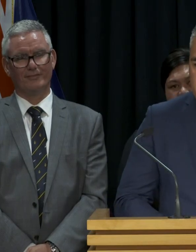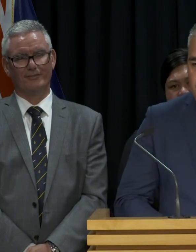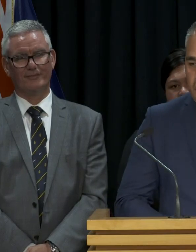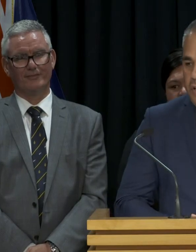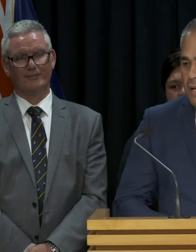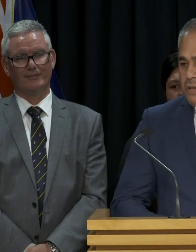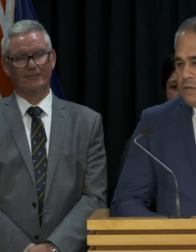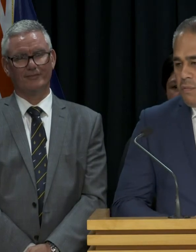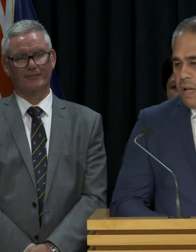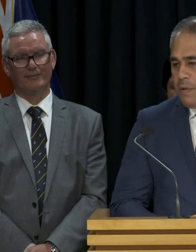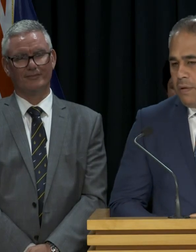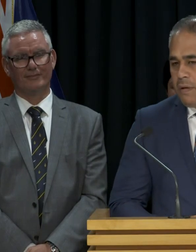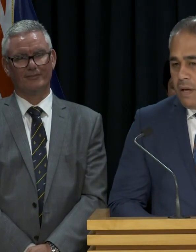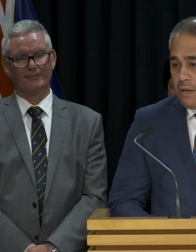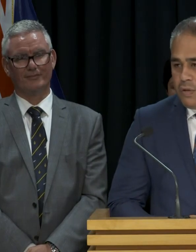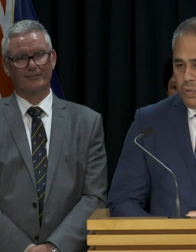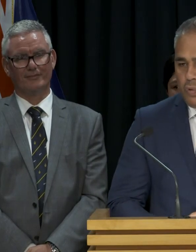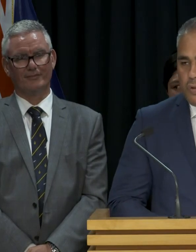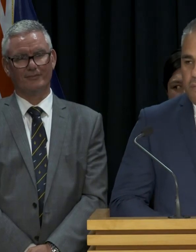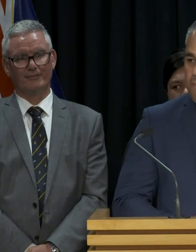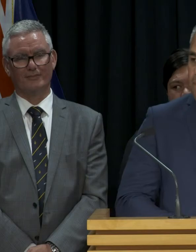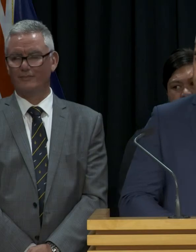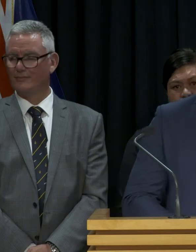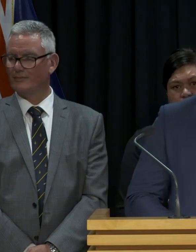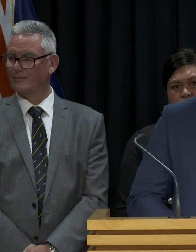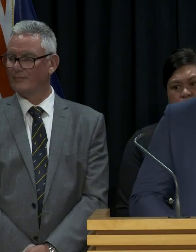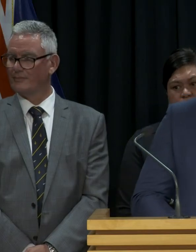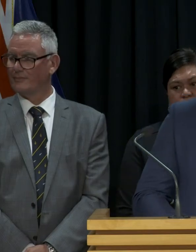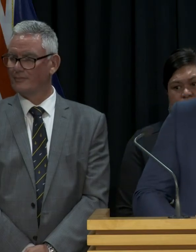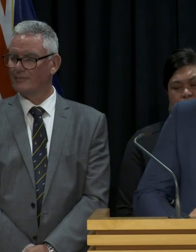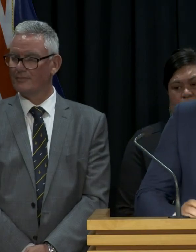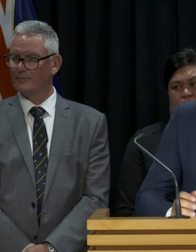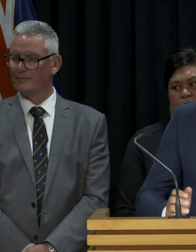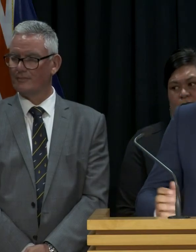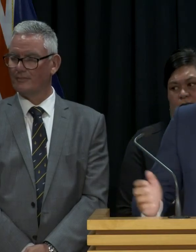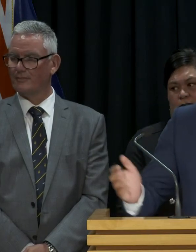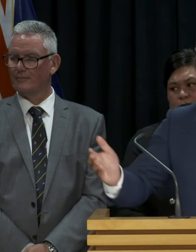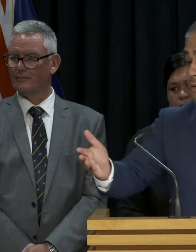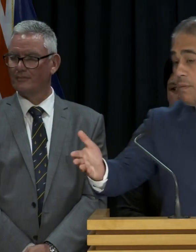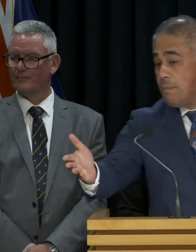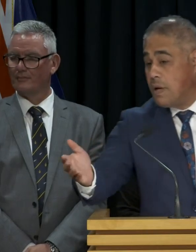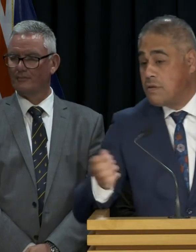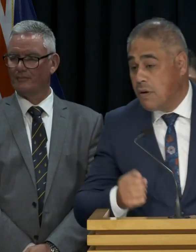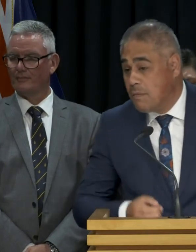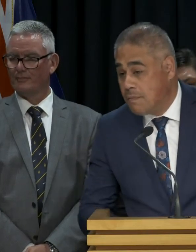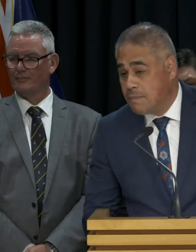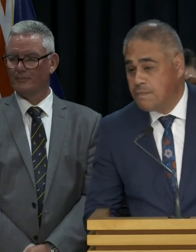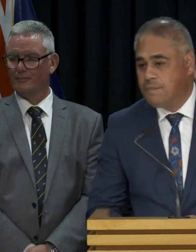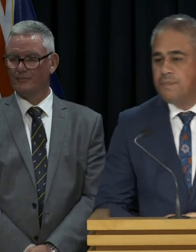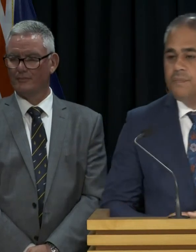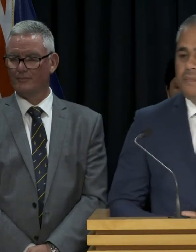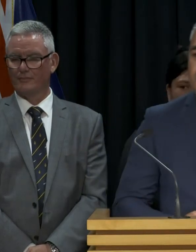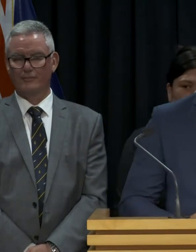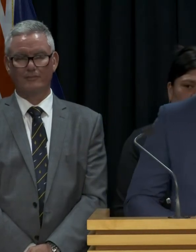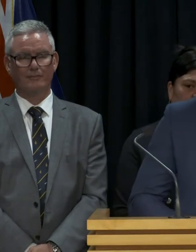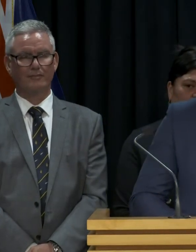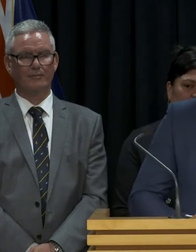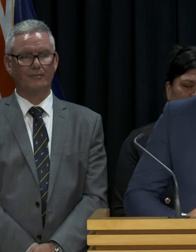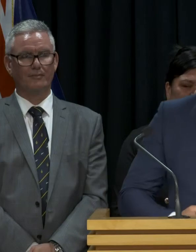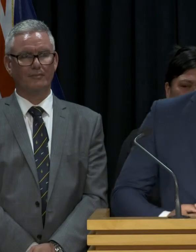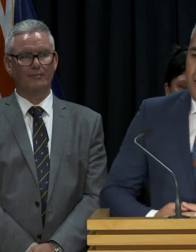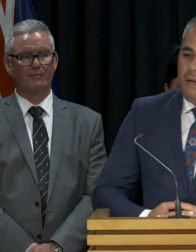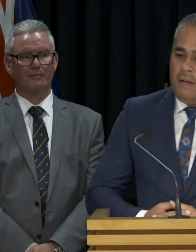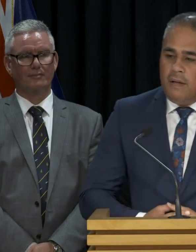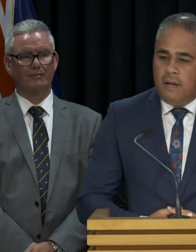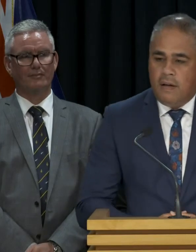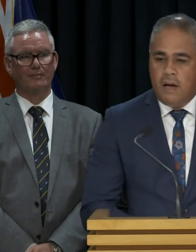said those negotiations will happen in due course. Labour focus in defence look like? What does the Labour focus in defence look like as